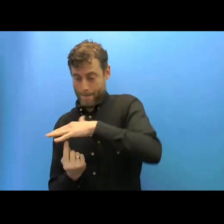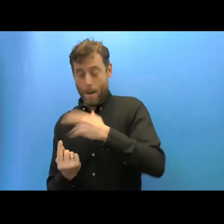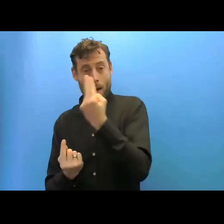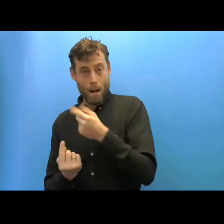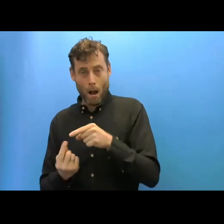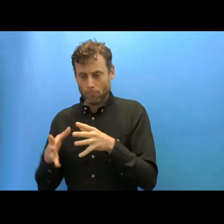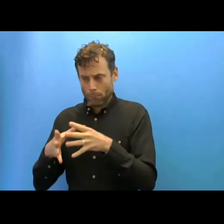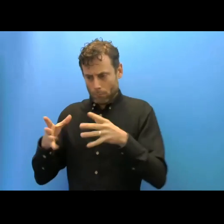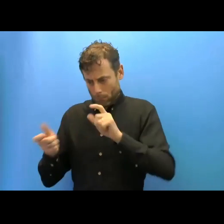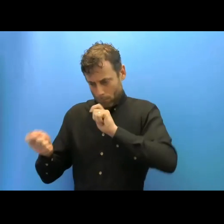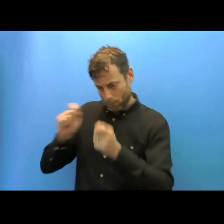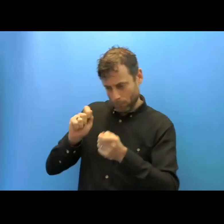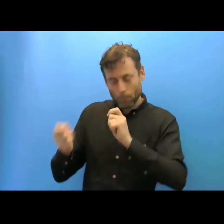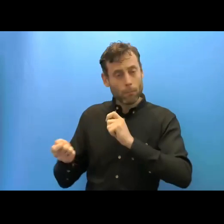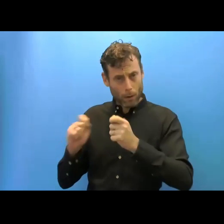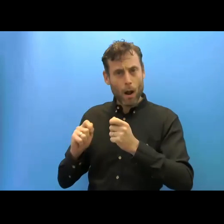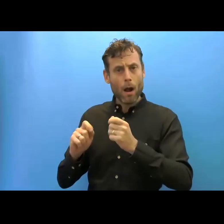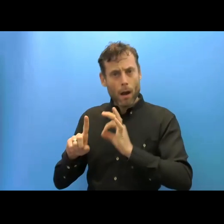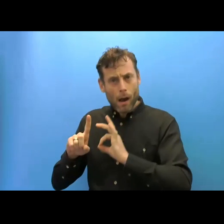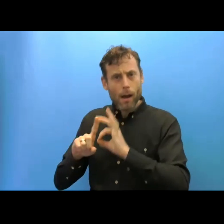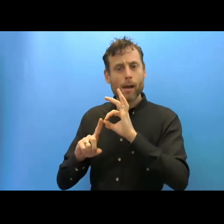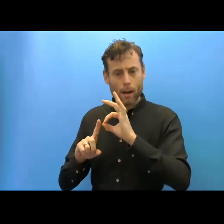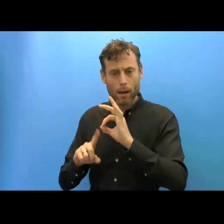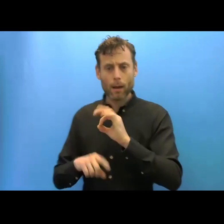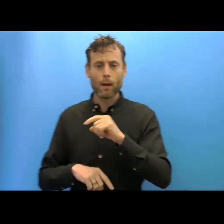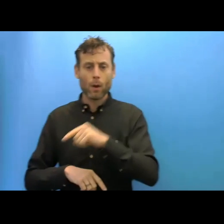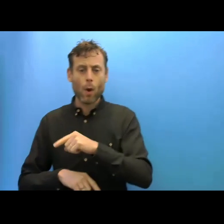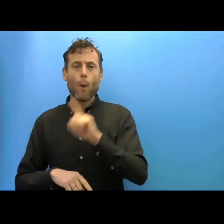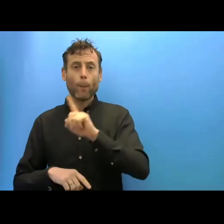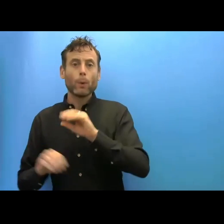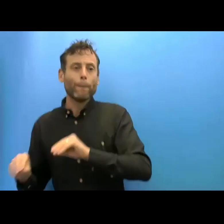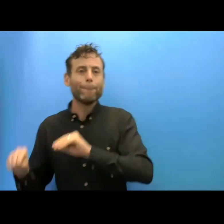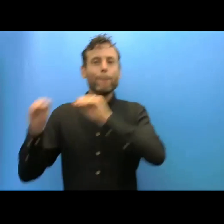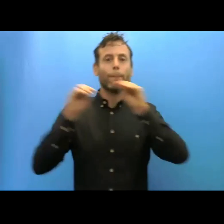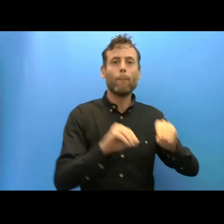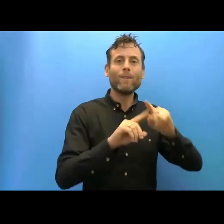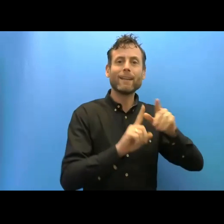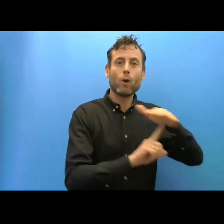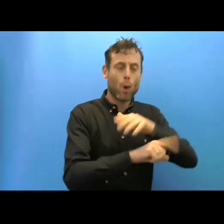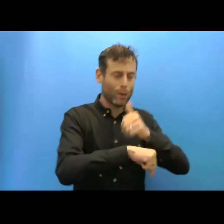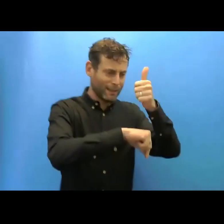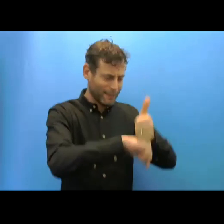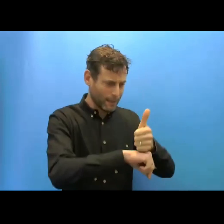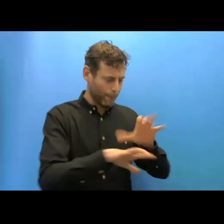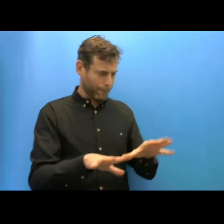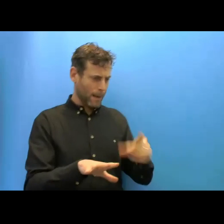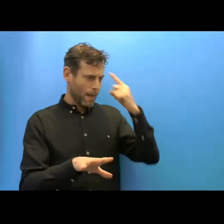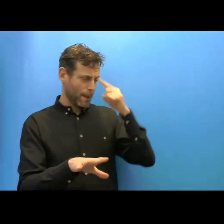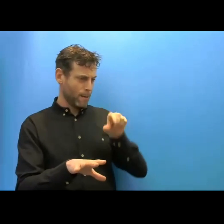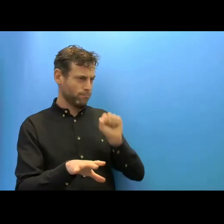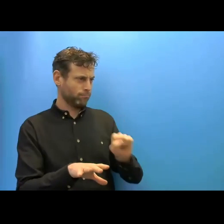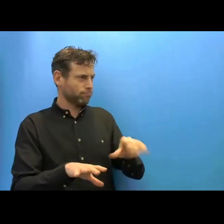with several opportunities for staging the piece in different locations and contexts. Through this,